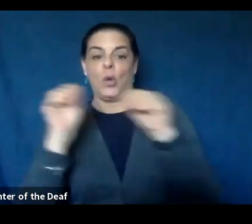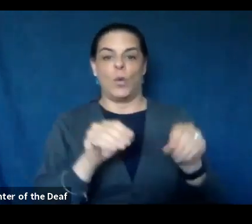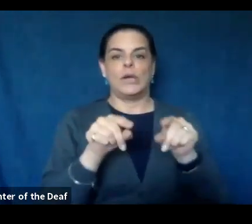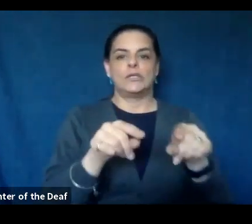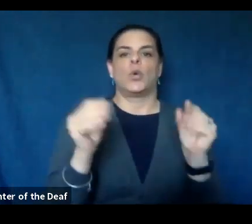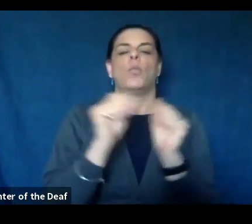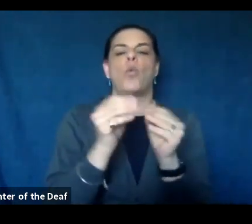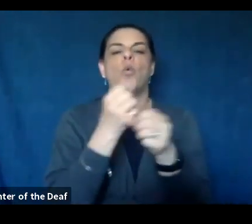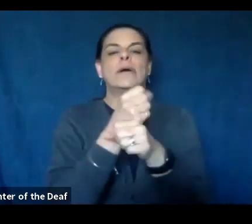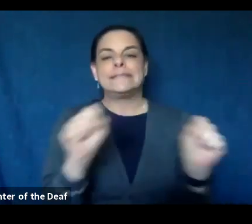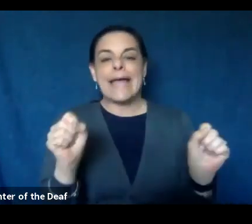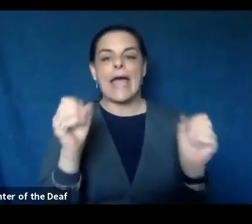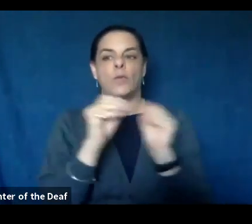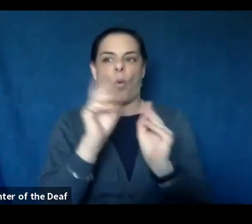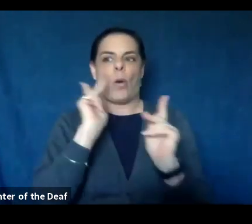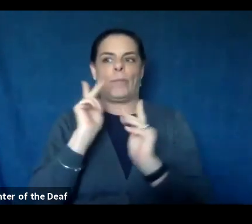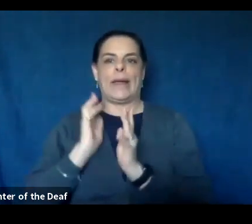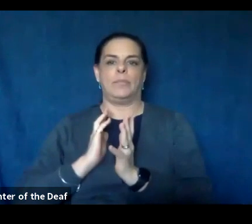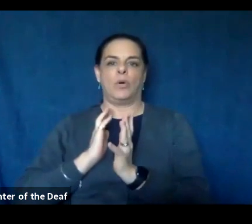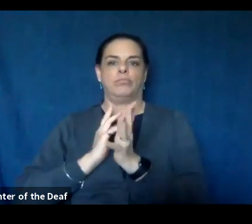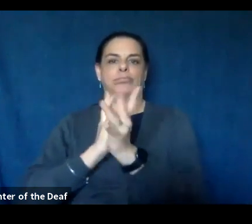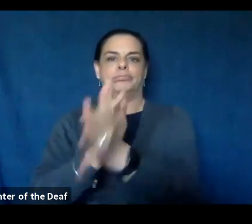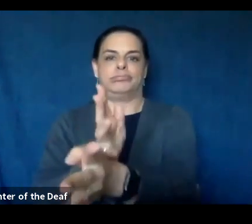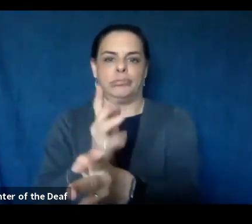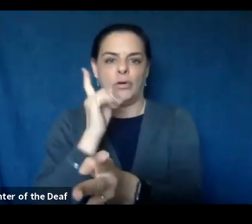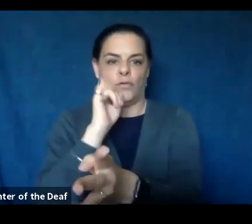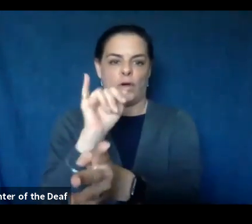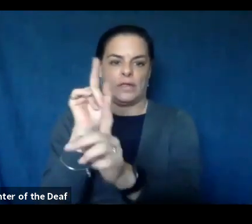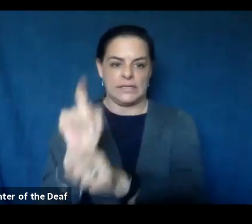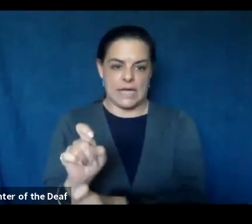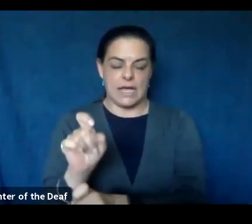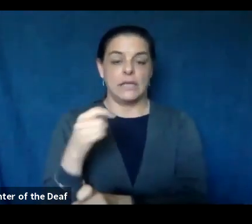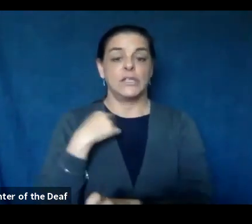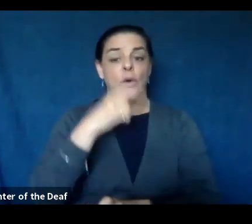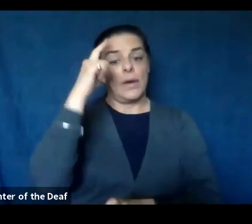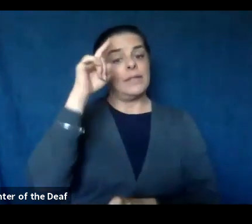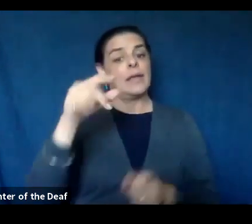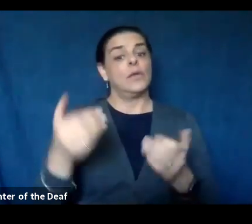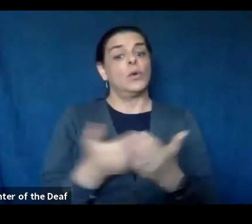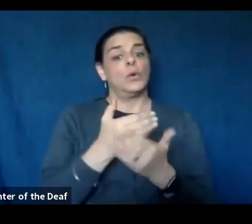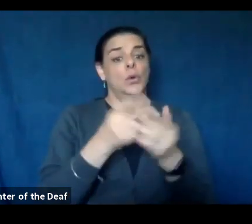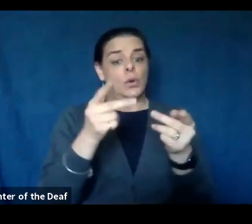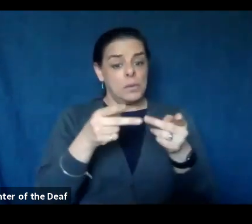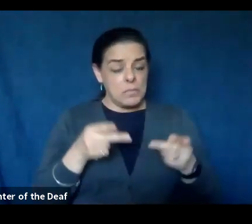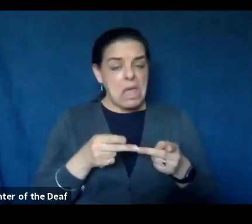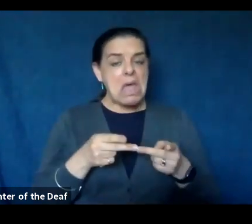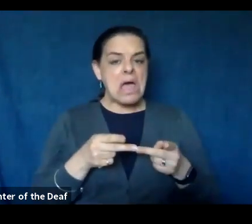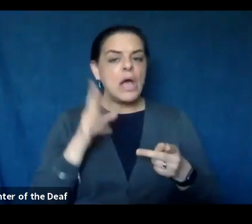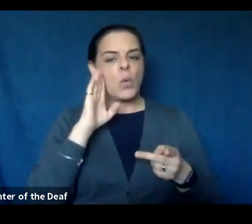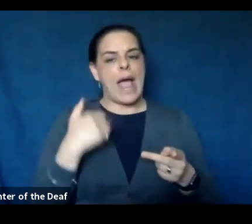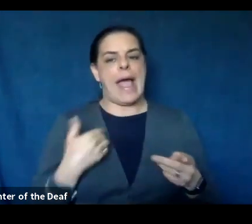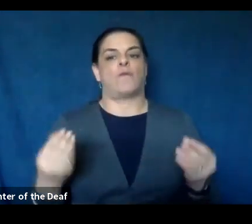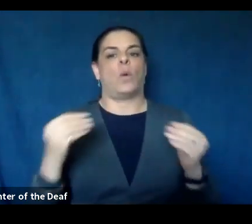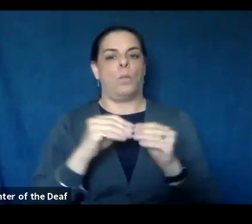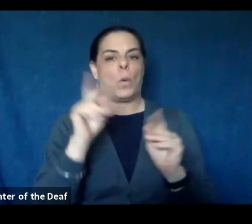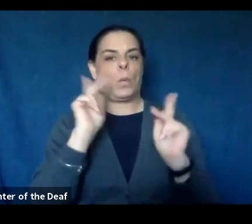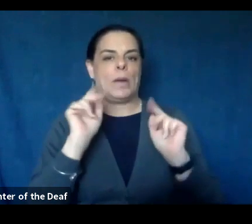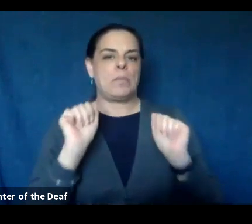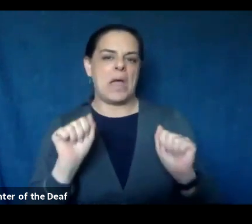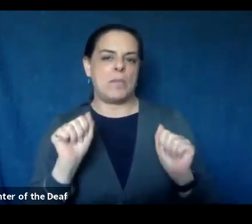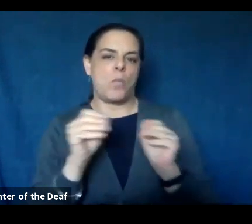safely have more people come in to get testing. So we think our new location there, we're going to be able to get a lot more people in more